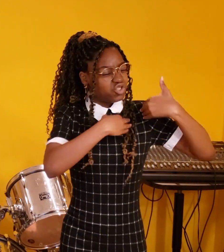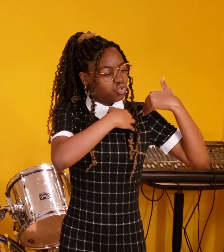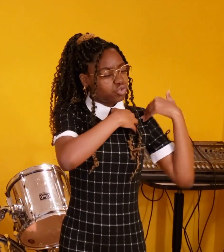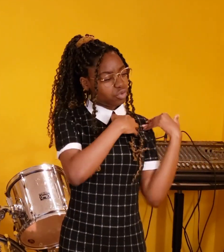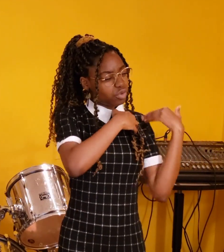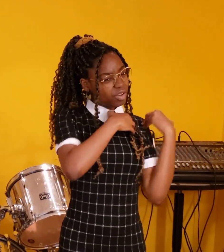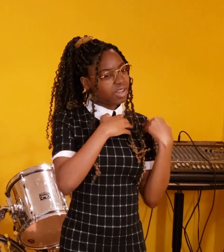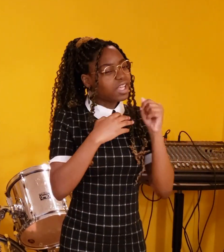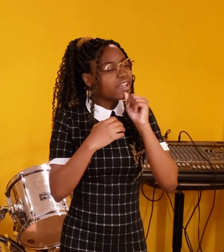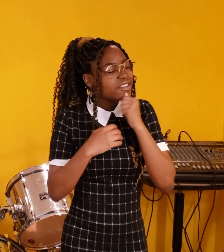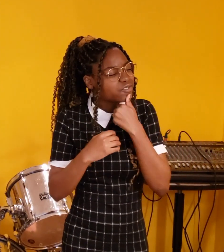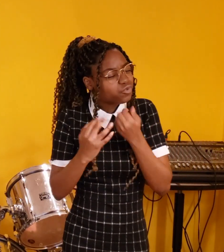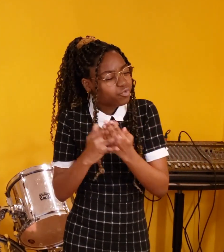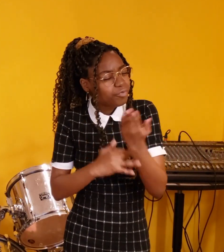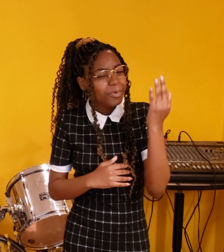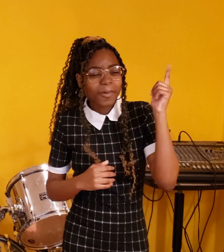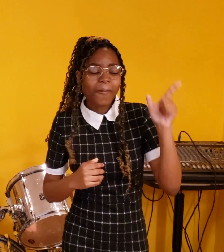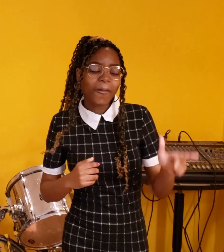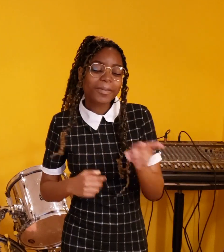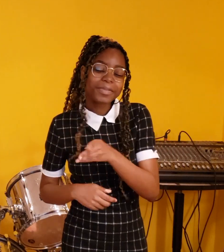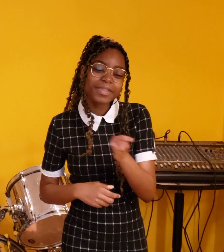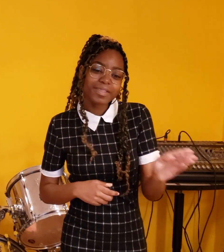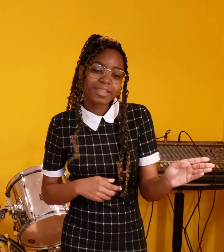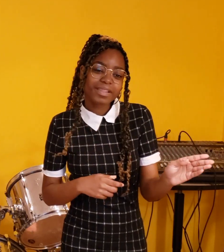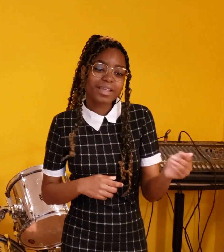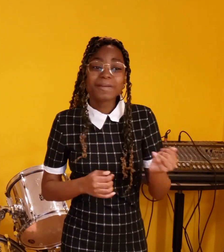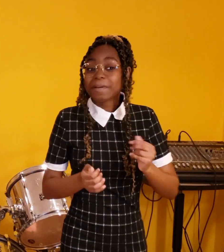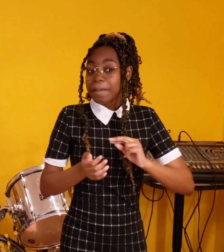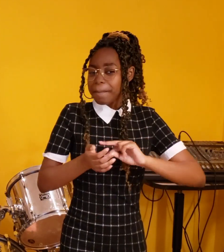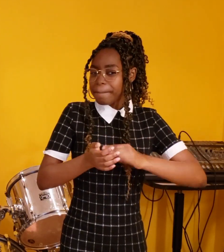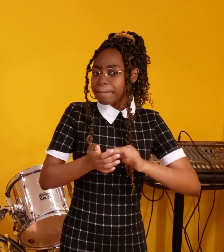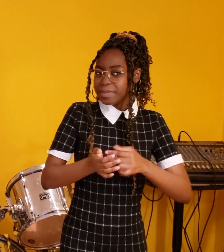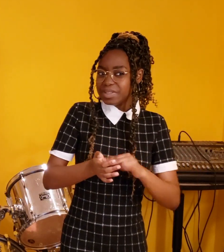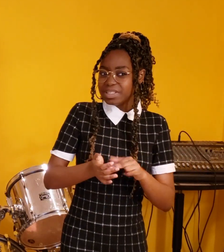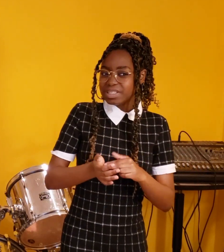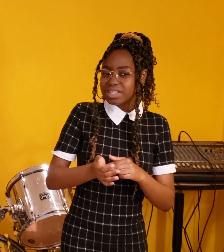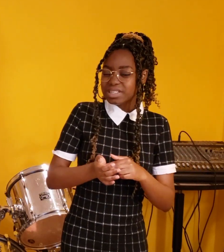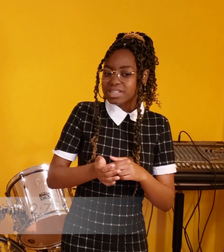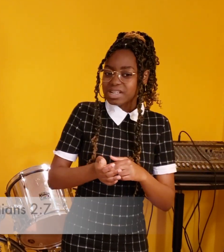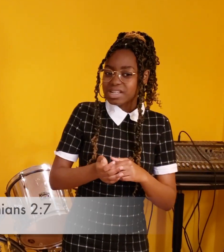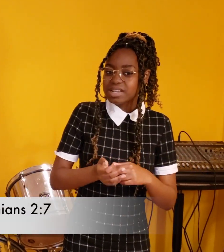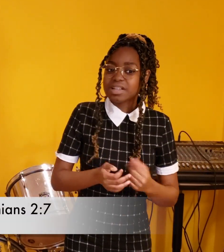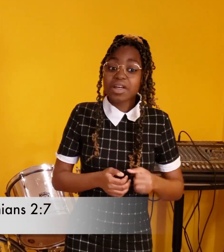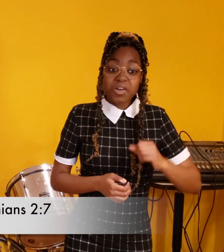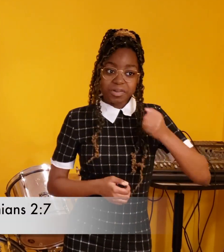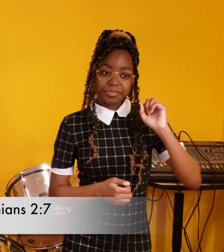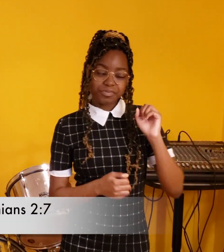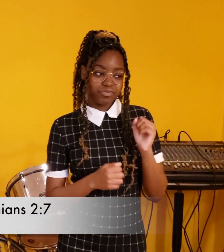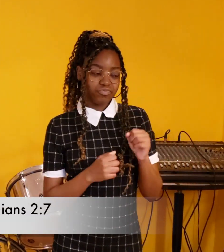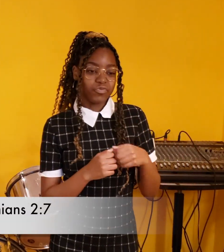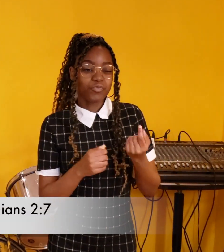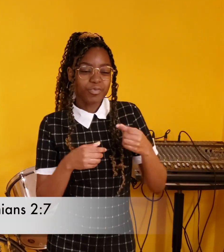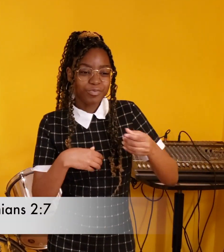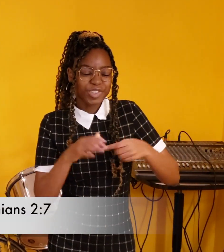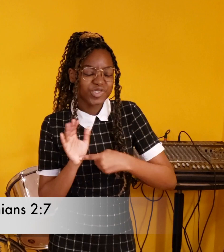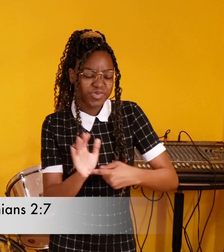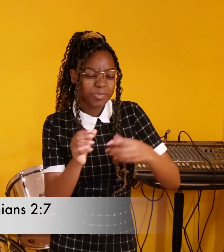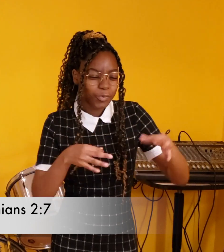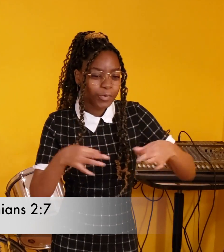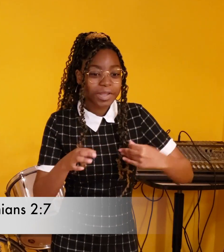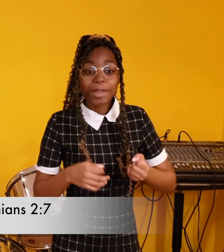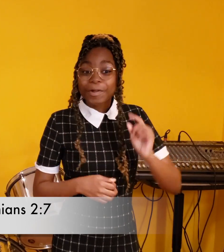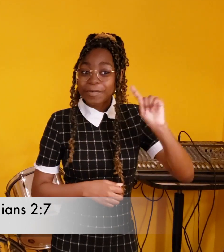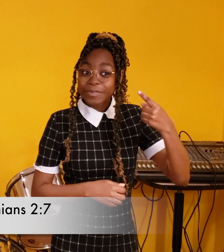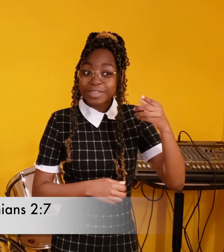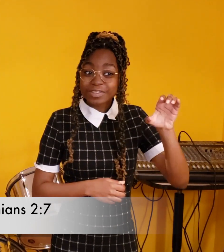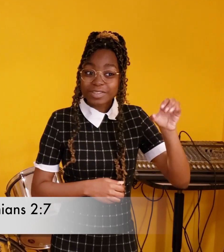things. So what do I mean? First, let me simply draw your attention to 1 Corinthians chapter 2, verse 7.